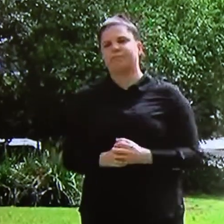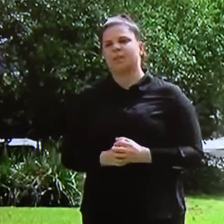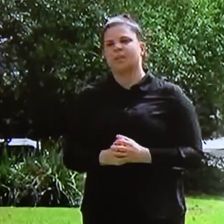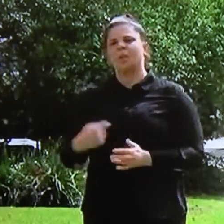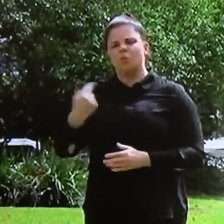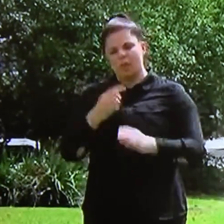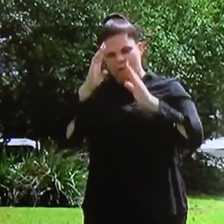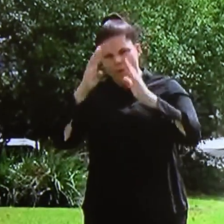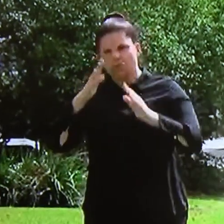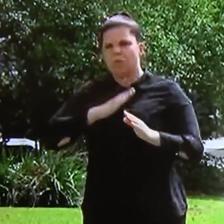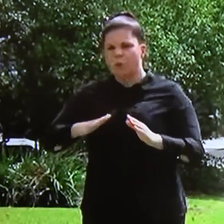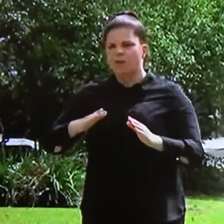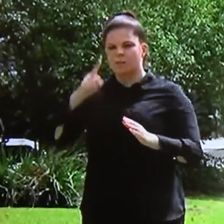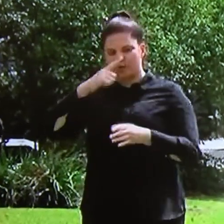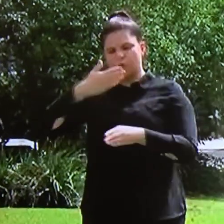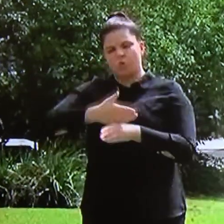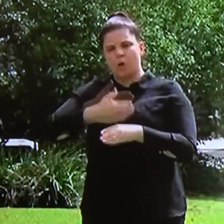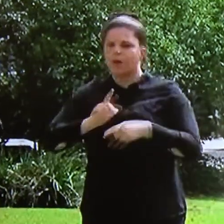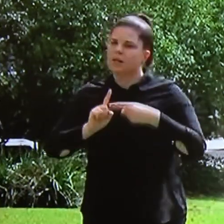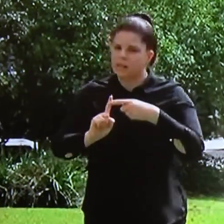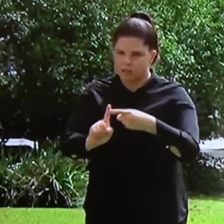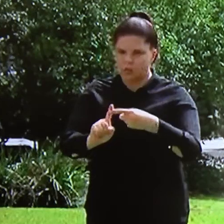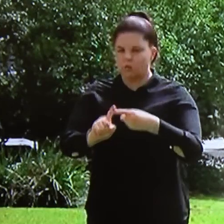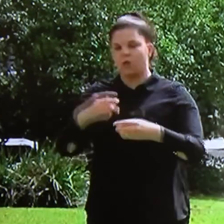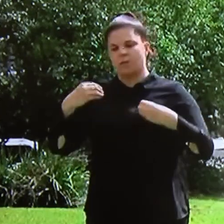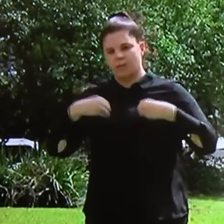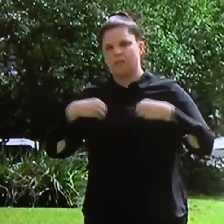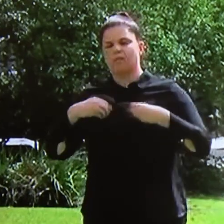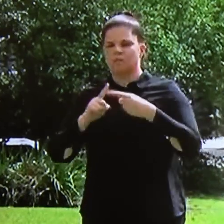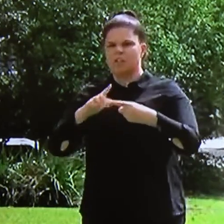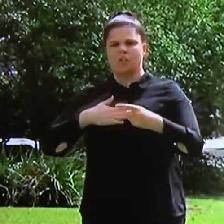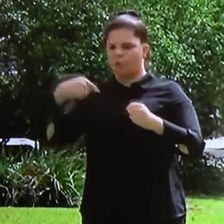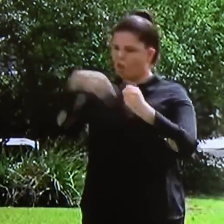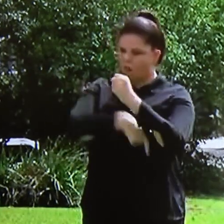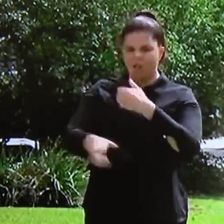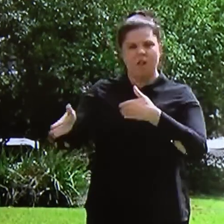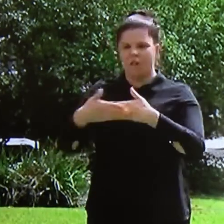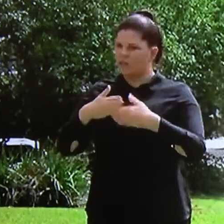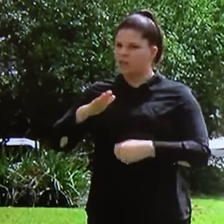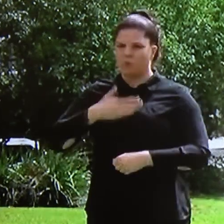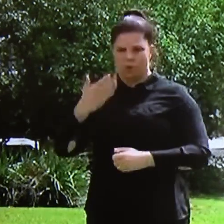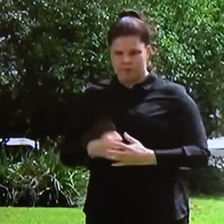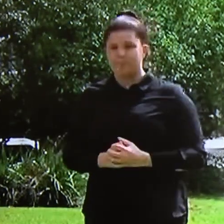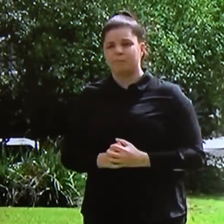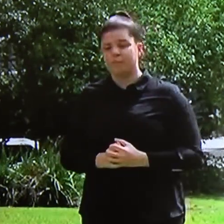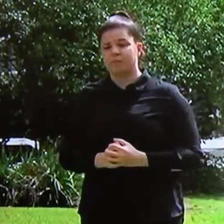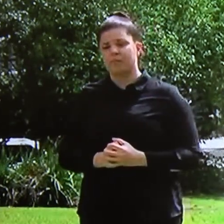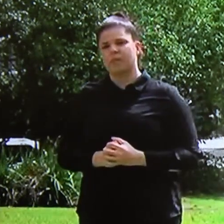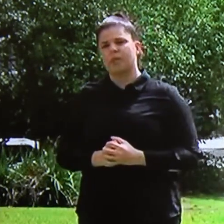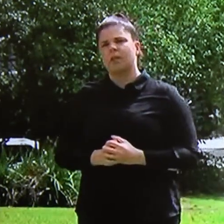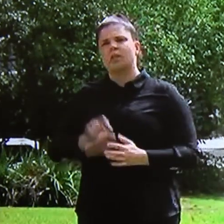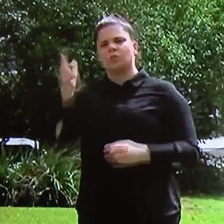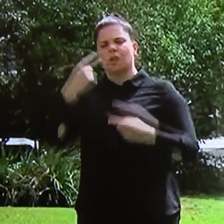in jobs and businesses in business. And this announcement today goes to the heart of that. This policy is